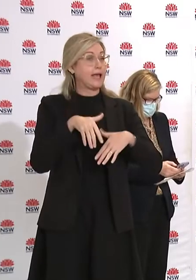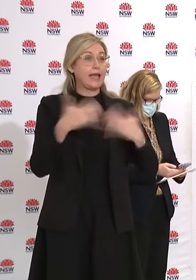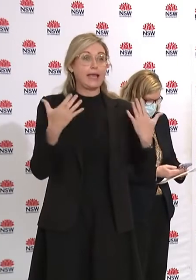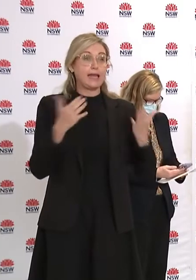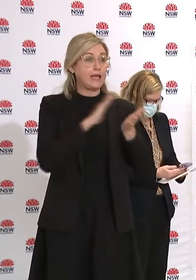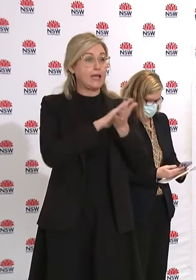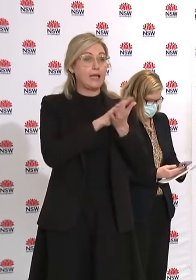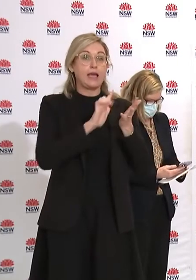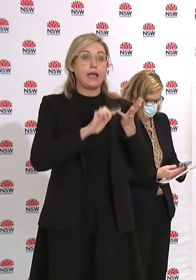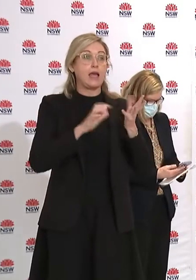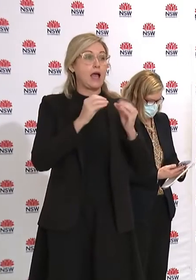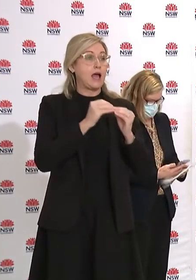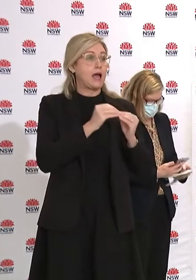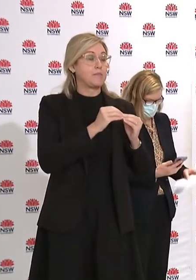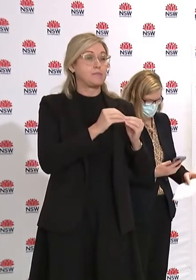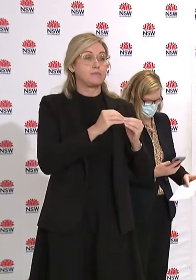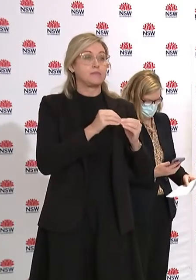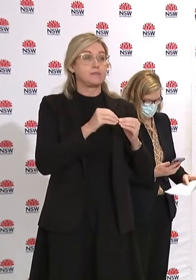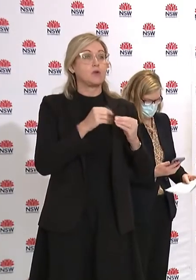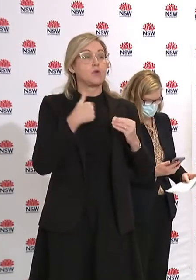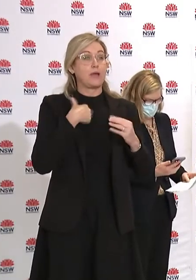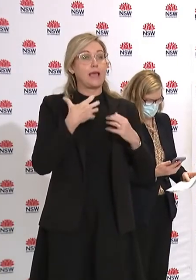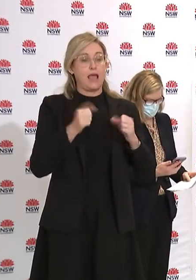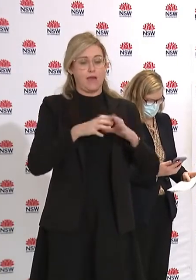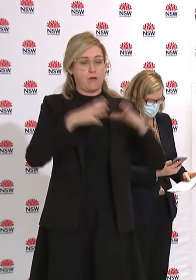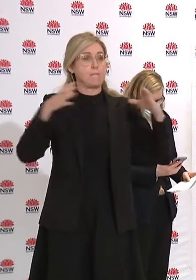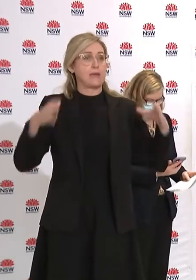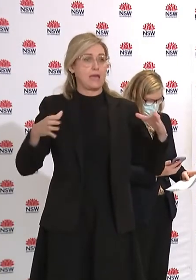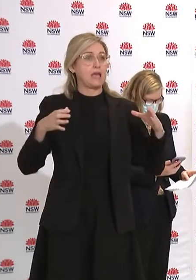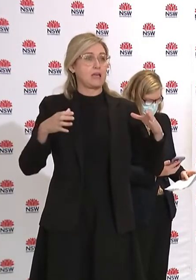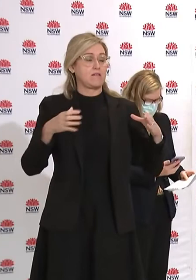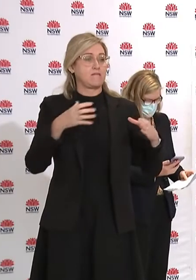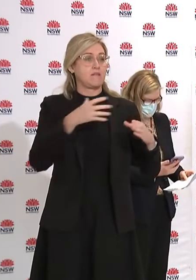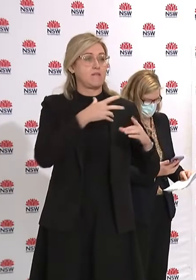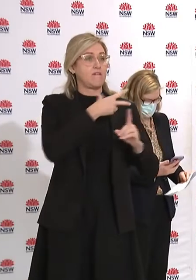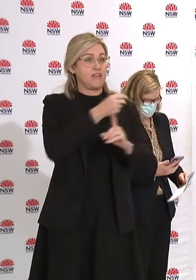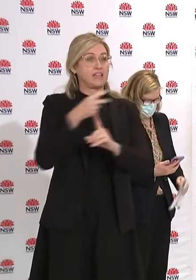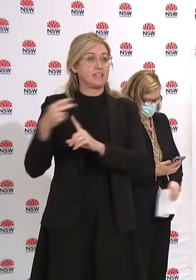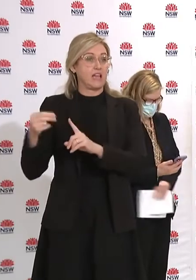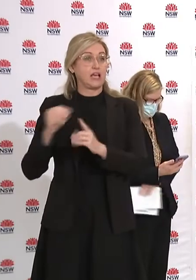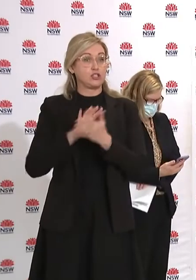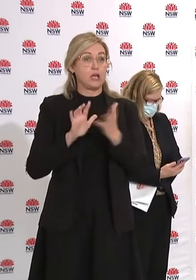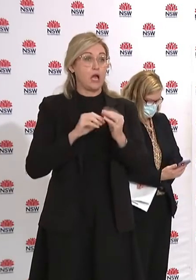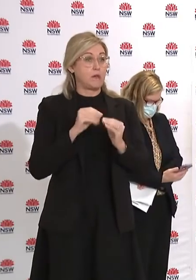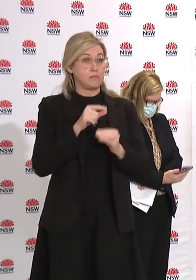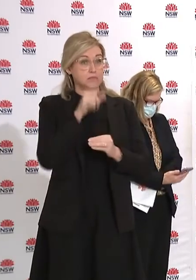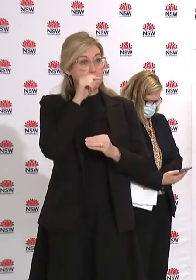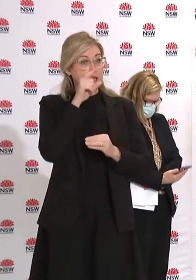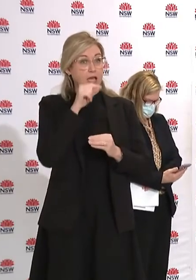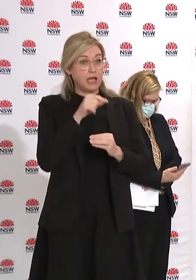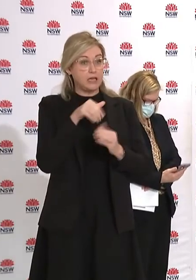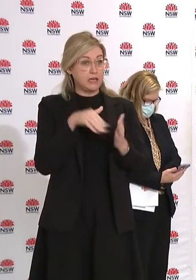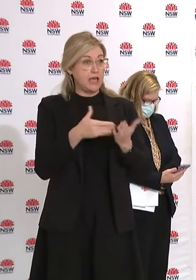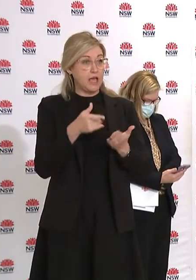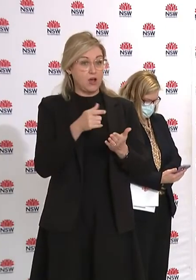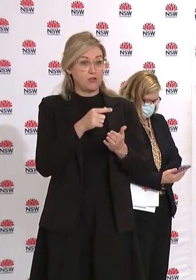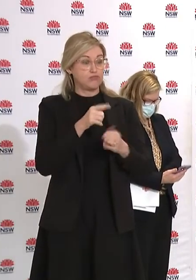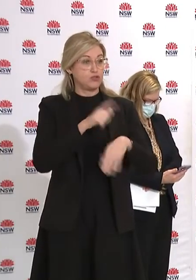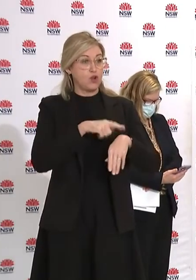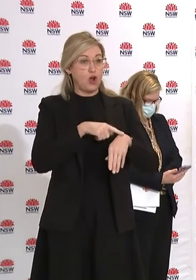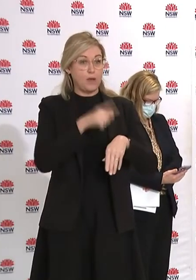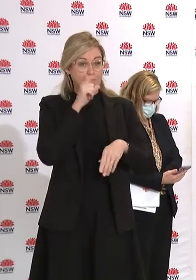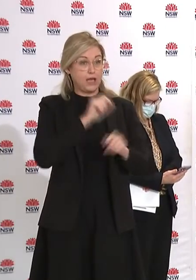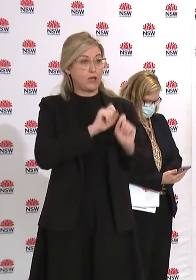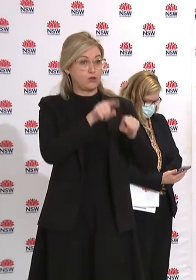hubs. State vaccination mass hubs. We have spaces available. Can I also remind you not to